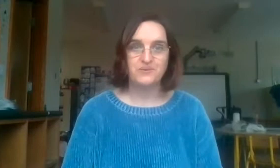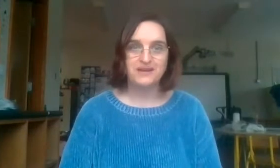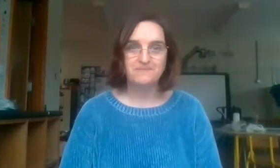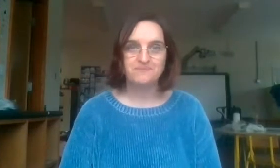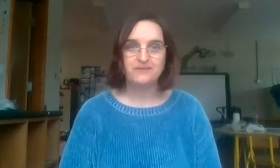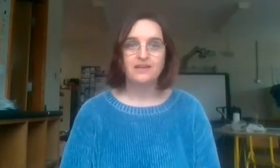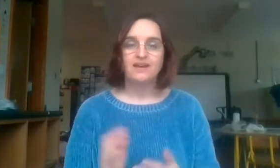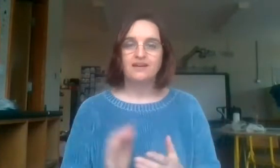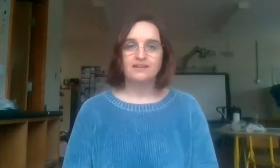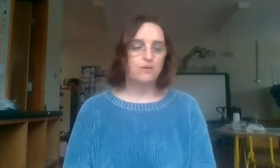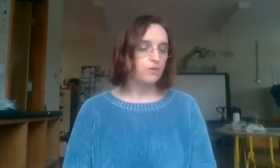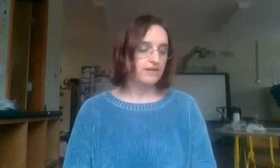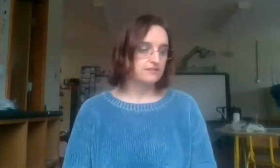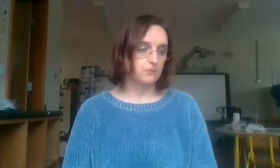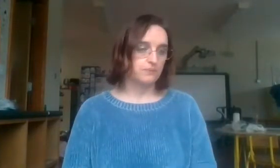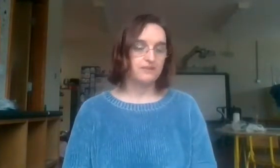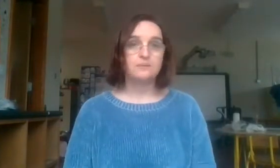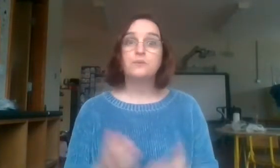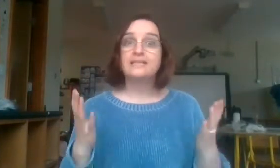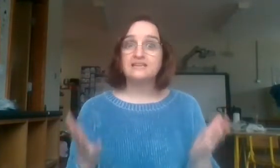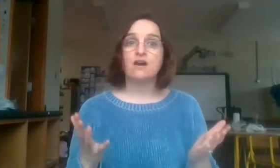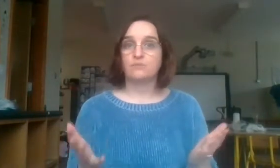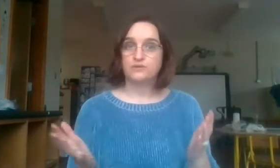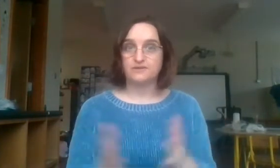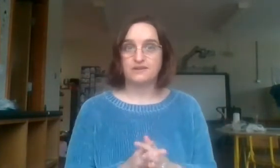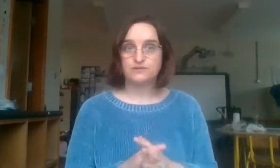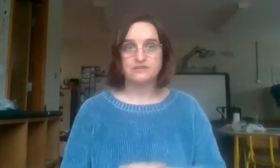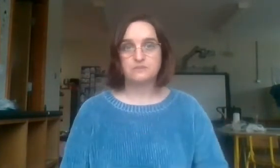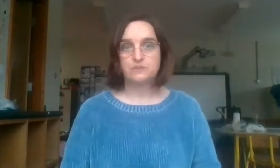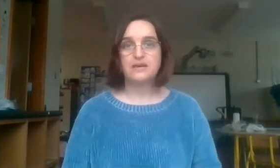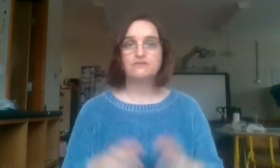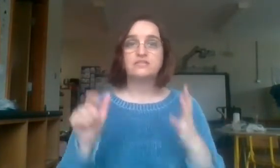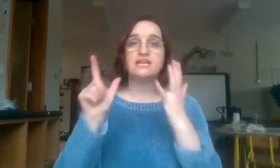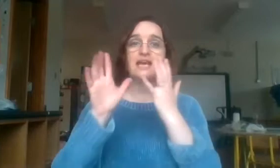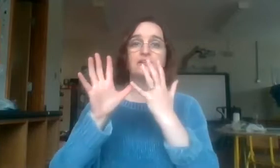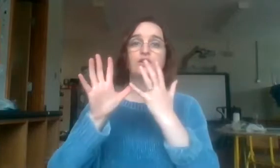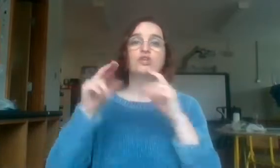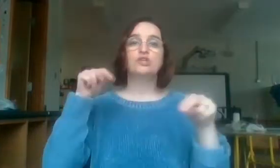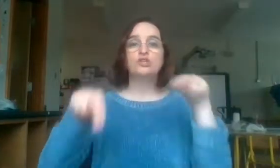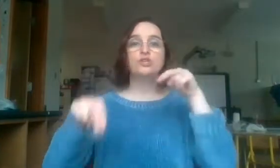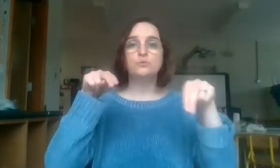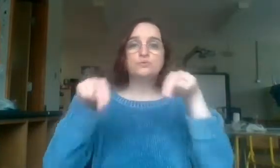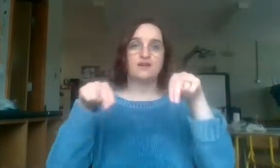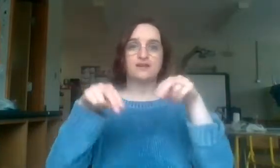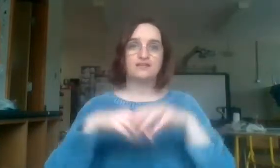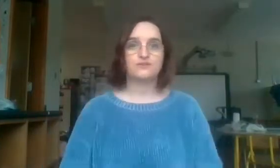okay? Now, okay, so we'll get on with our signs for this week. We have 10 new signs for this